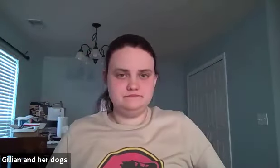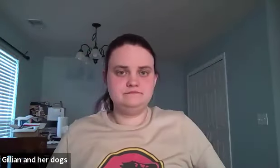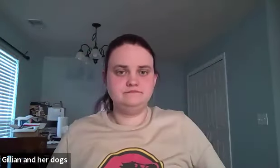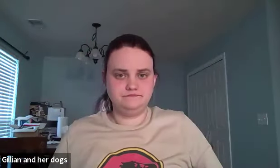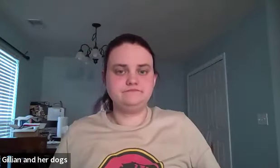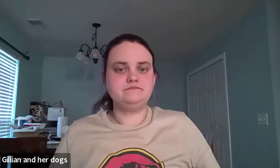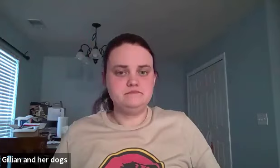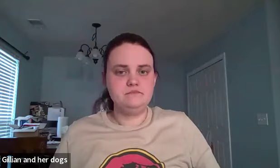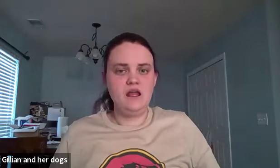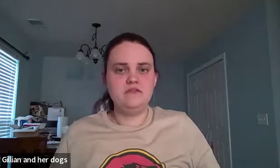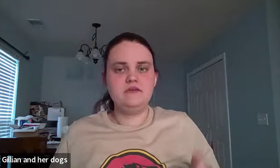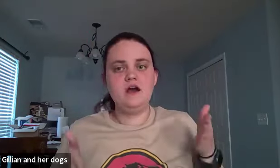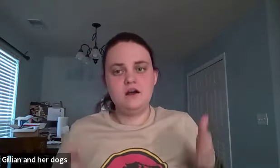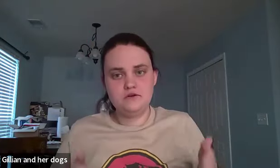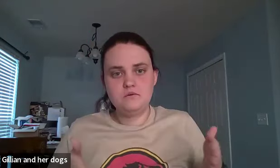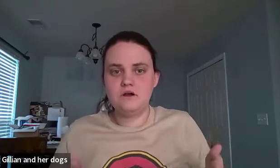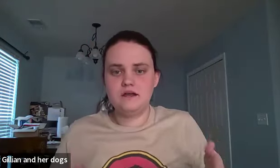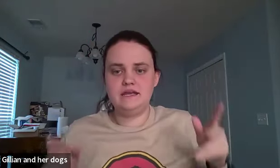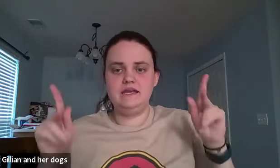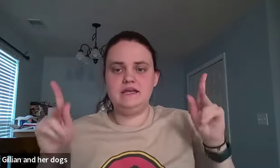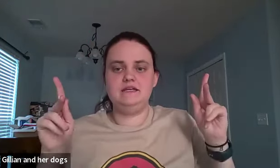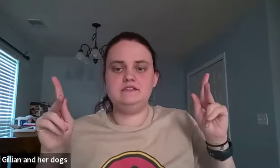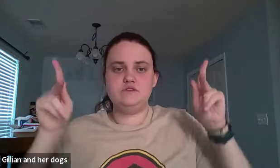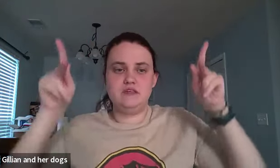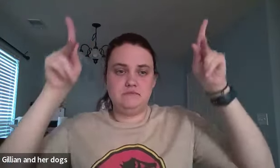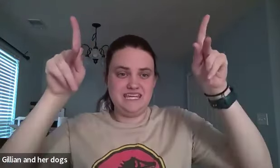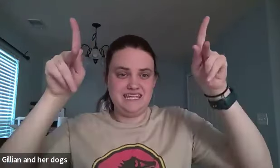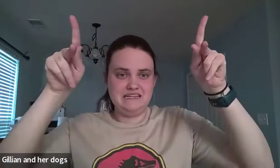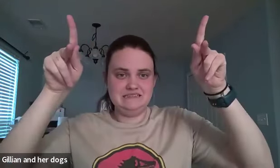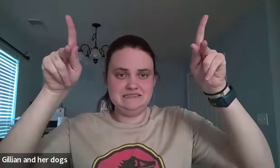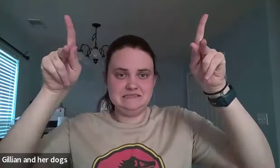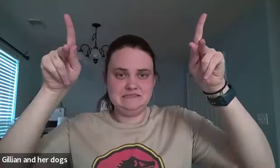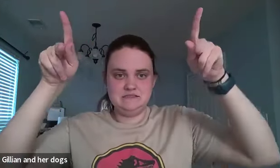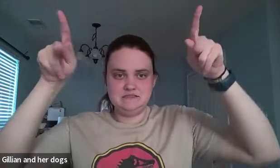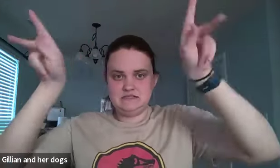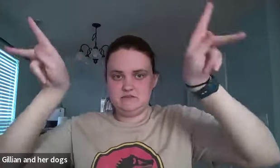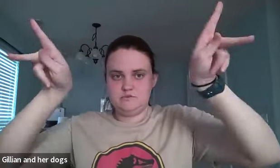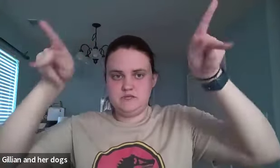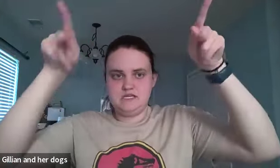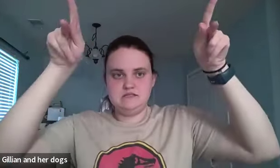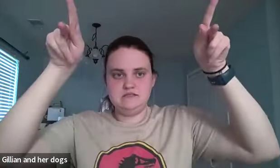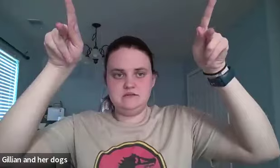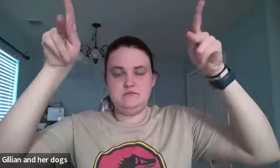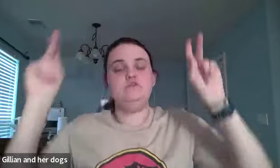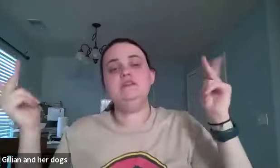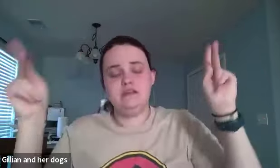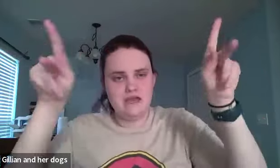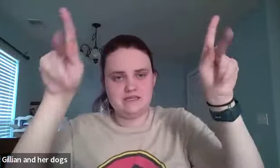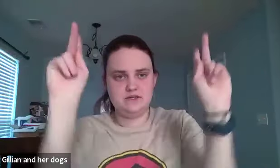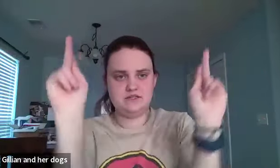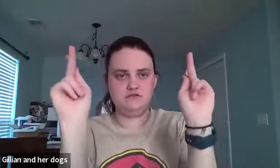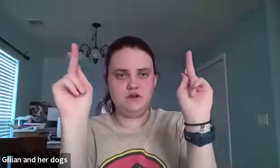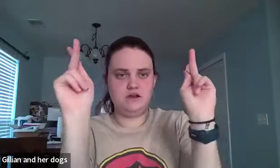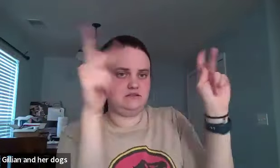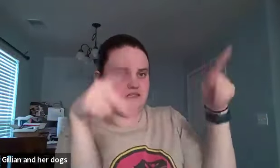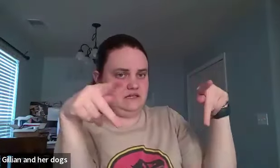person. The other one is with a P. It's like those P's, really K's because they're not sticking